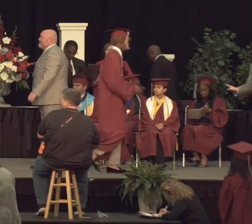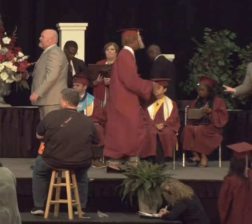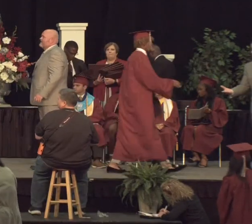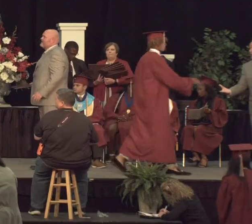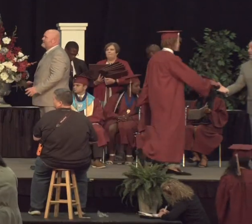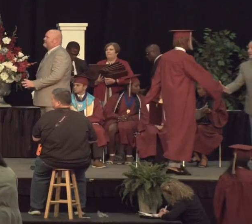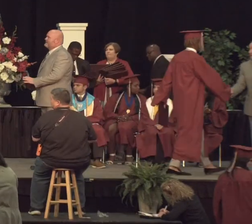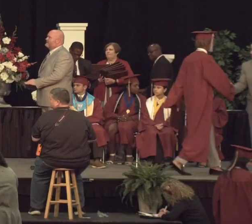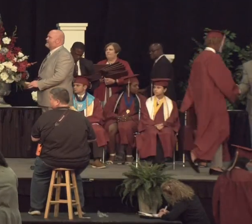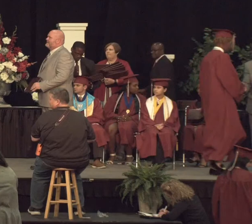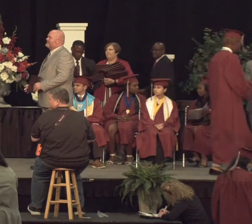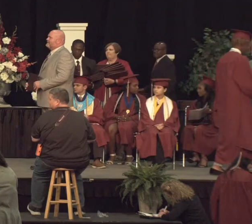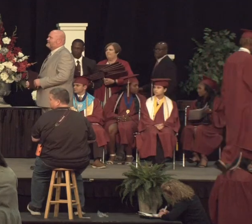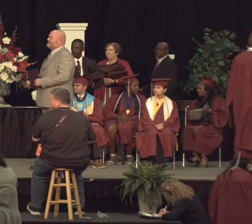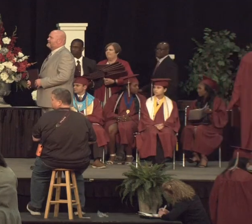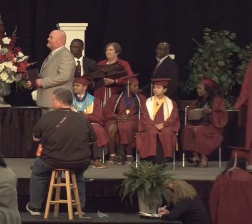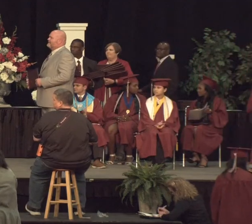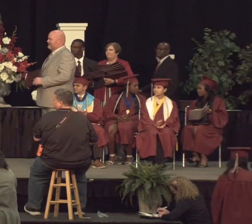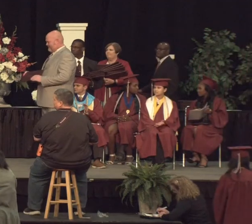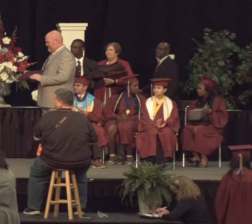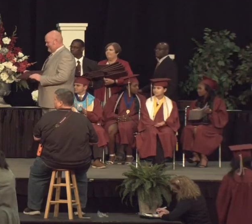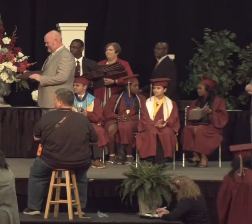Ronnie Johnson III.